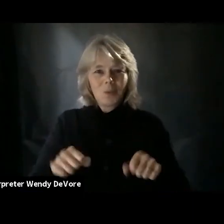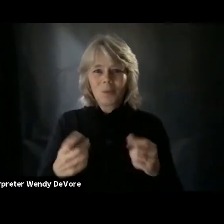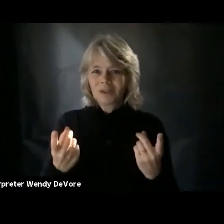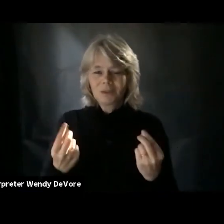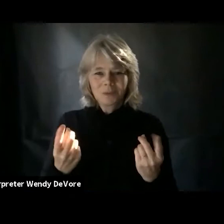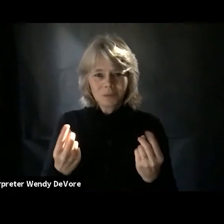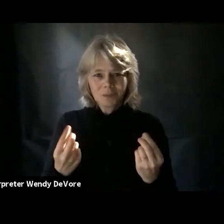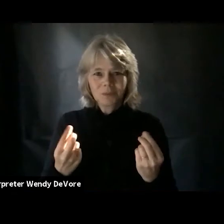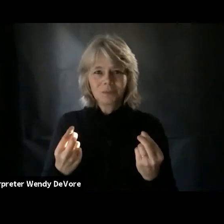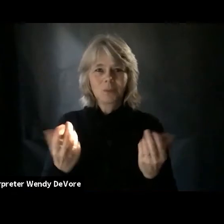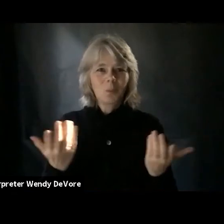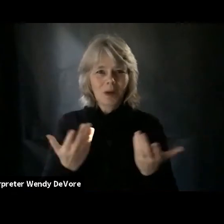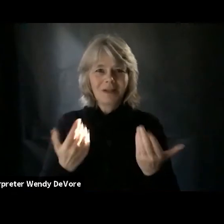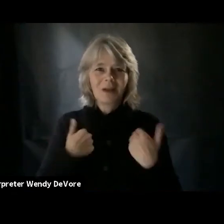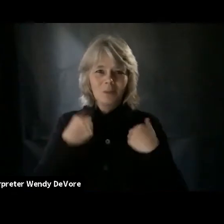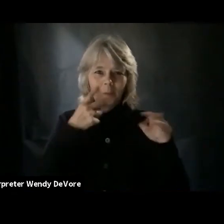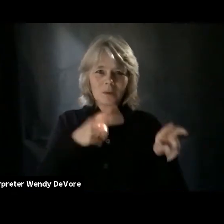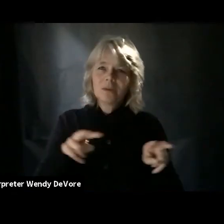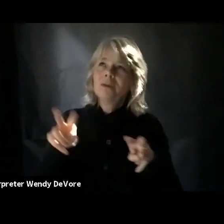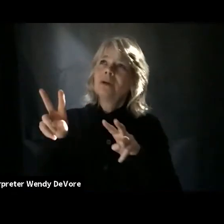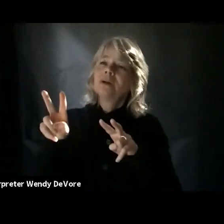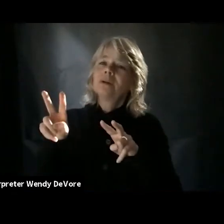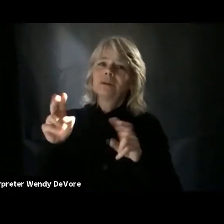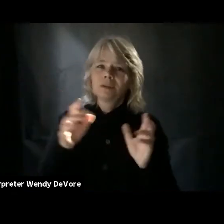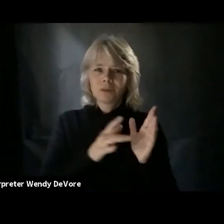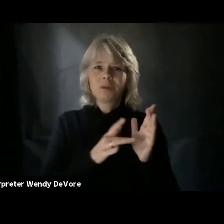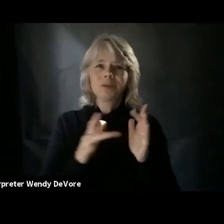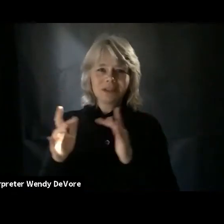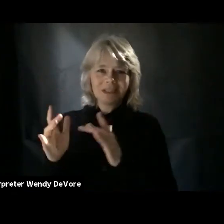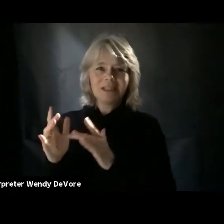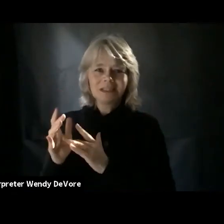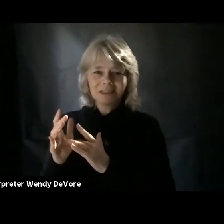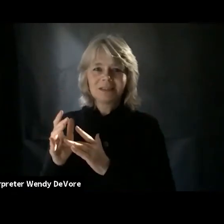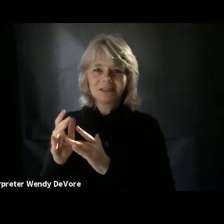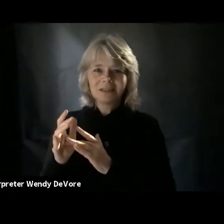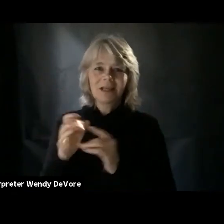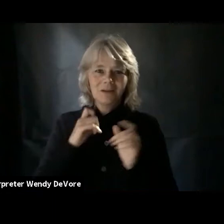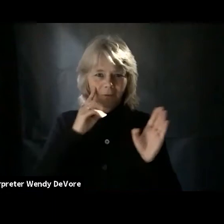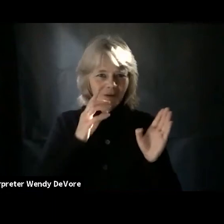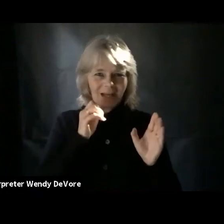that we will turn to Jesus and be reoriented.